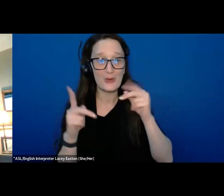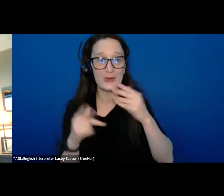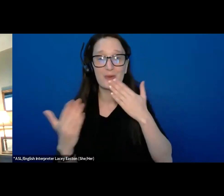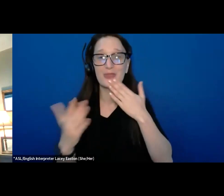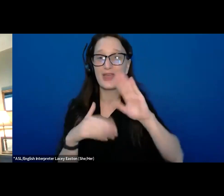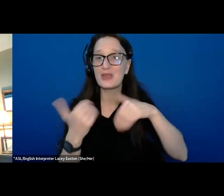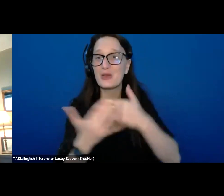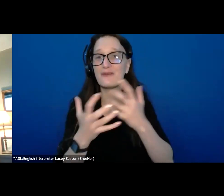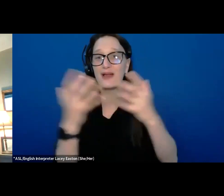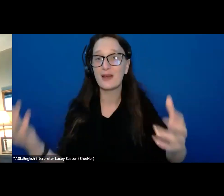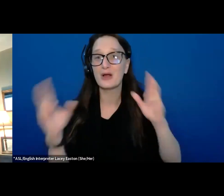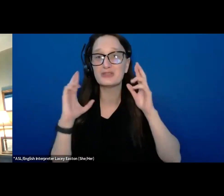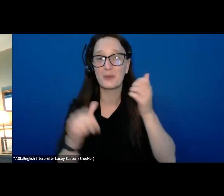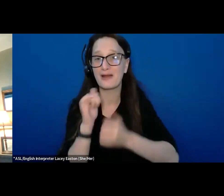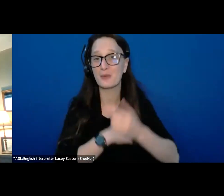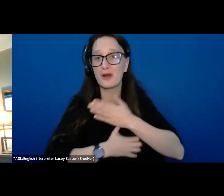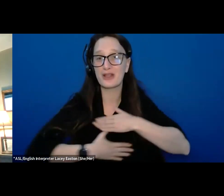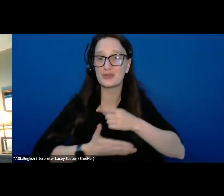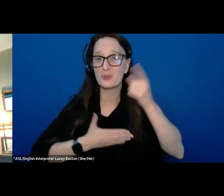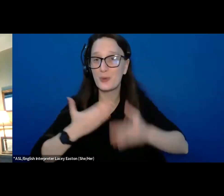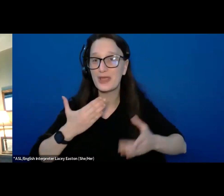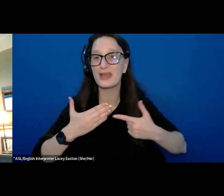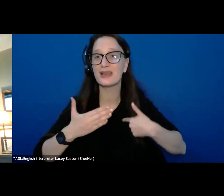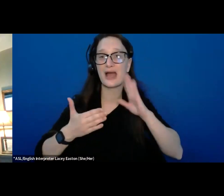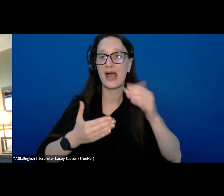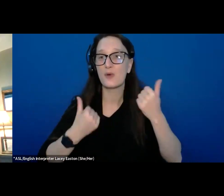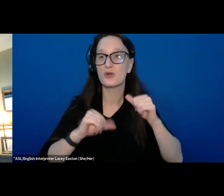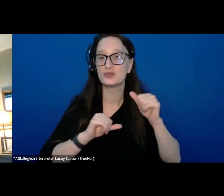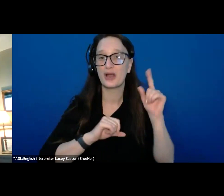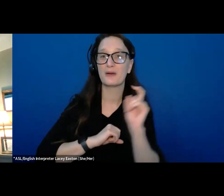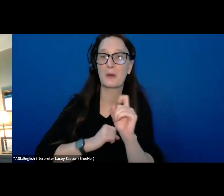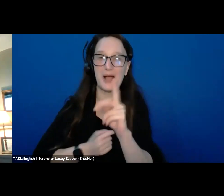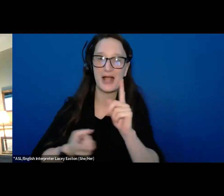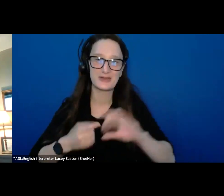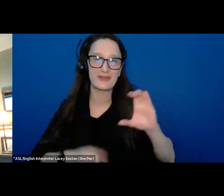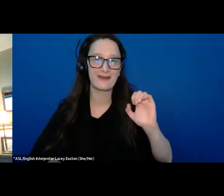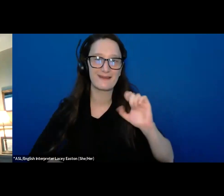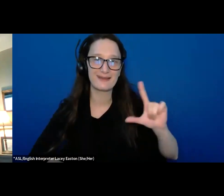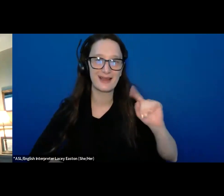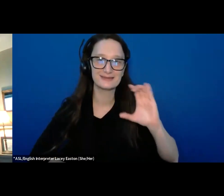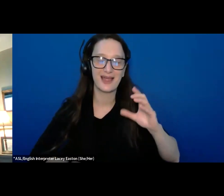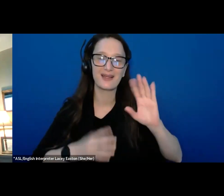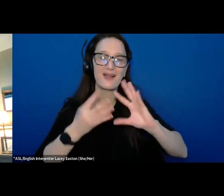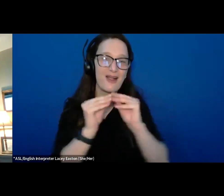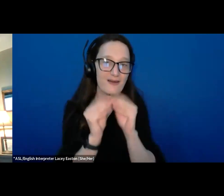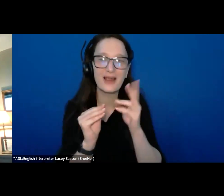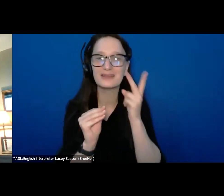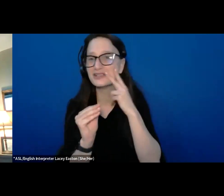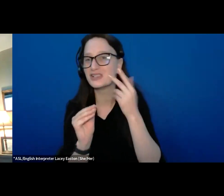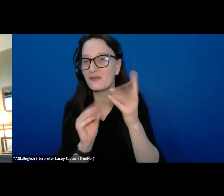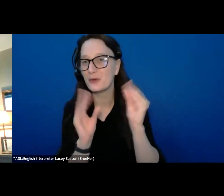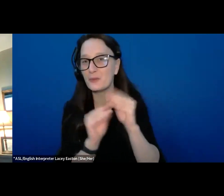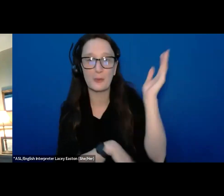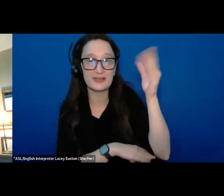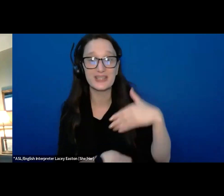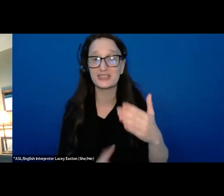a great weekend. I'm gonna go try to run back over to the CalTASH conference and watch a few more of the presentations. And thank you again to all